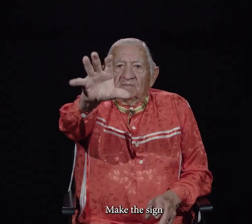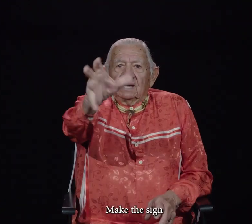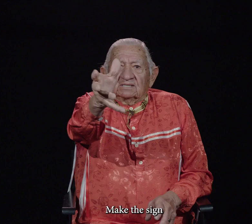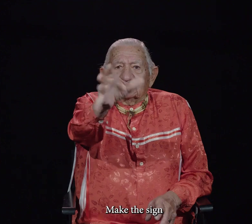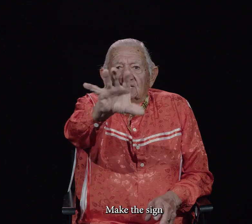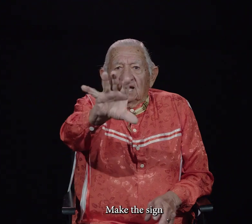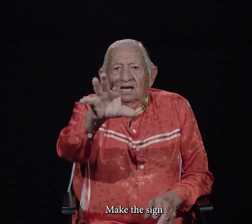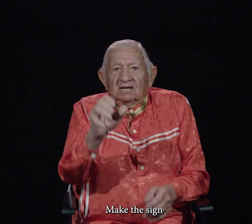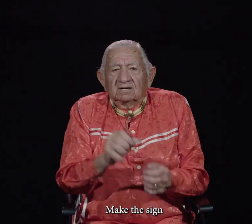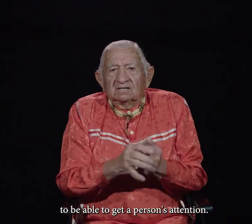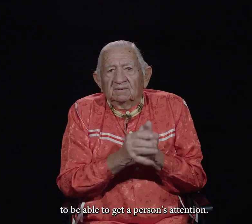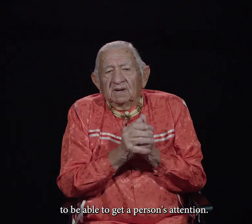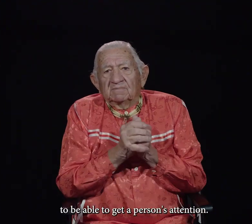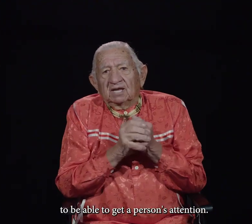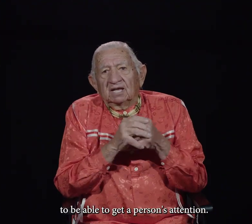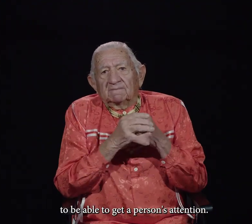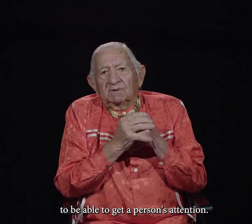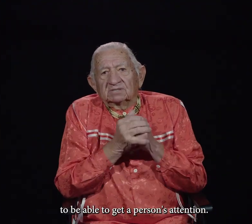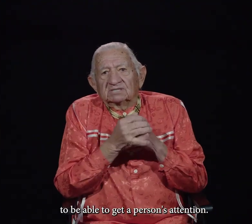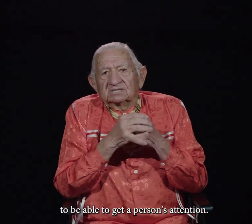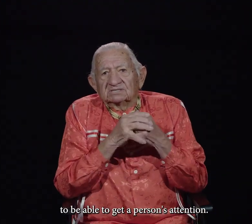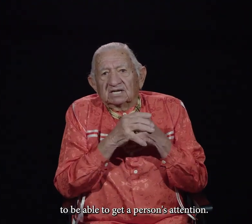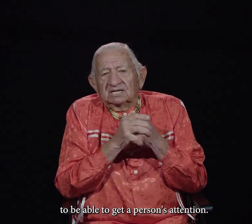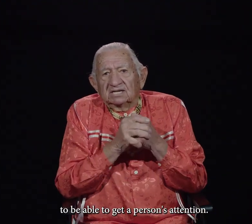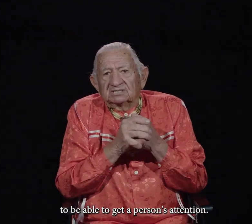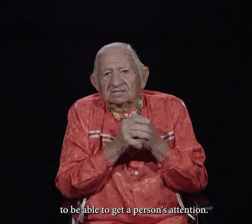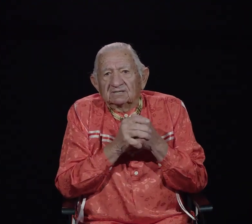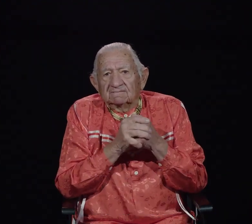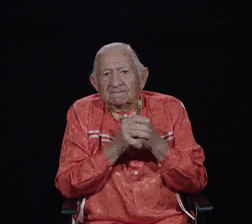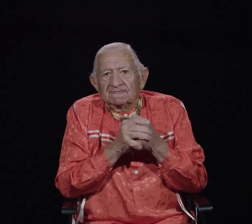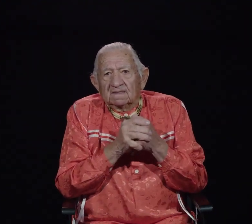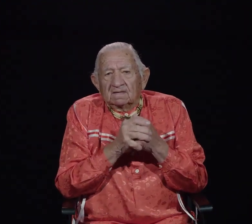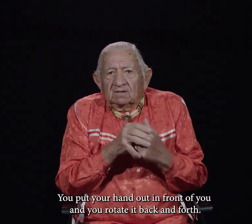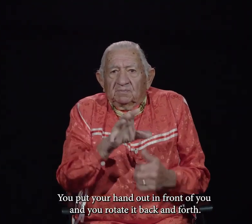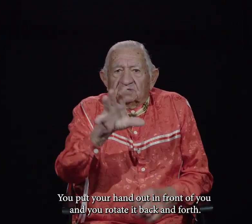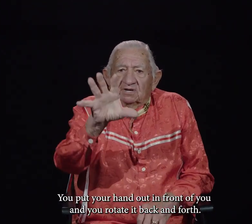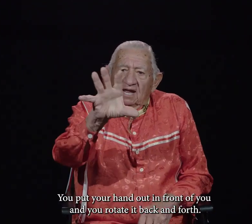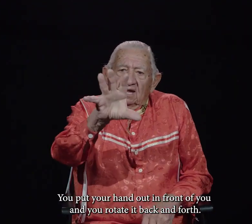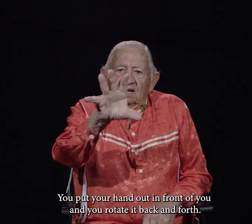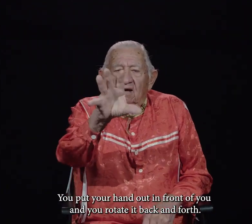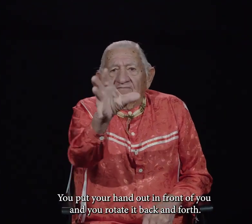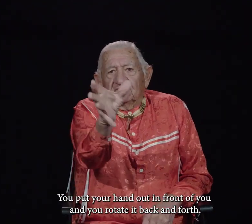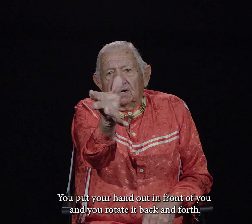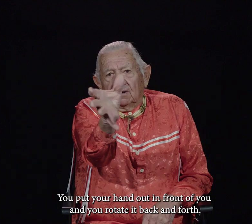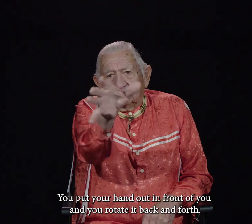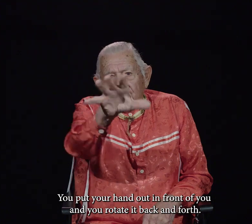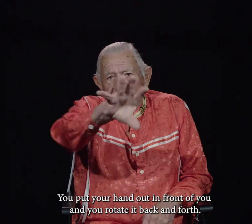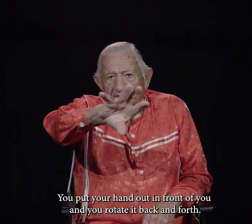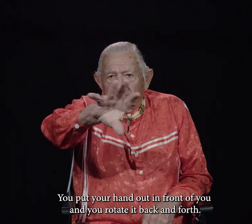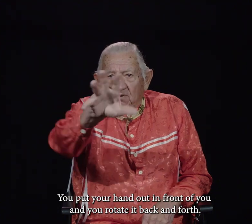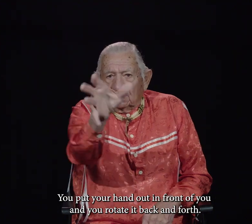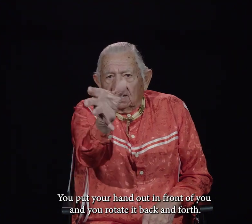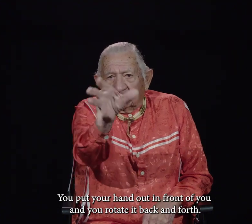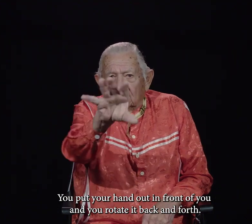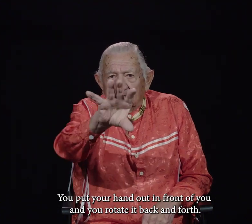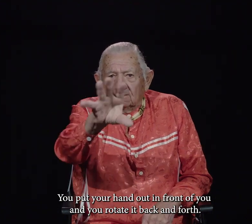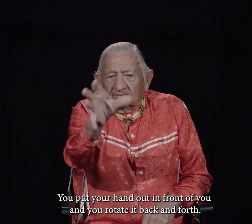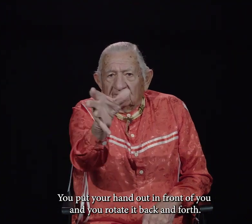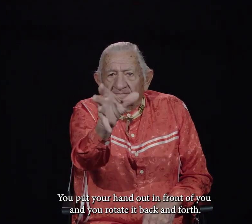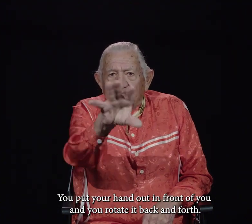Make the sign to be able to get a person's attention. You put your hand out in front of you and you rotate it